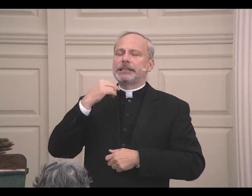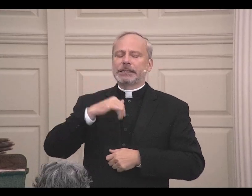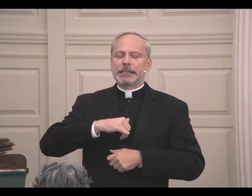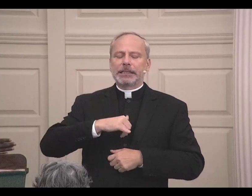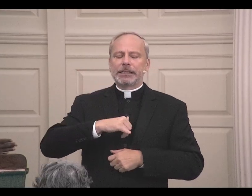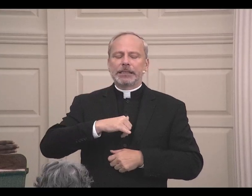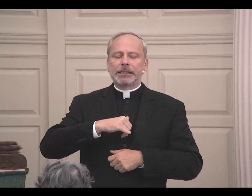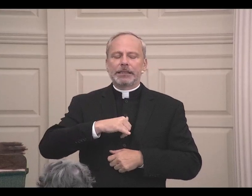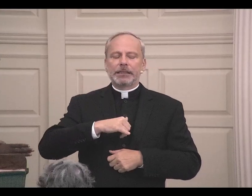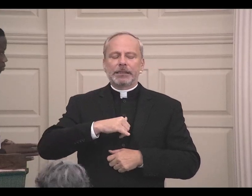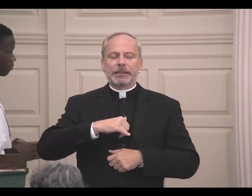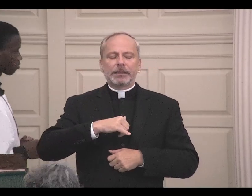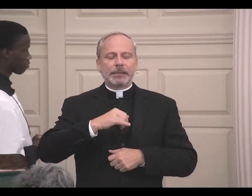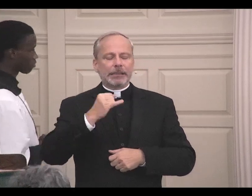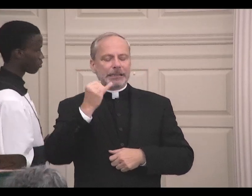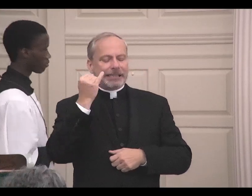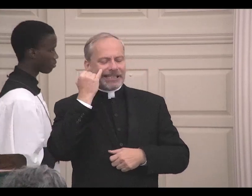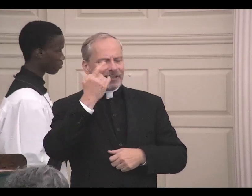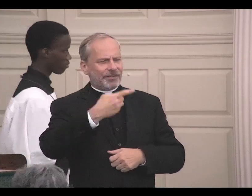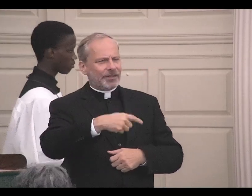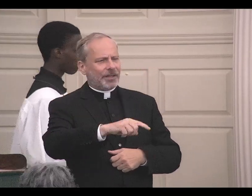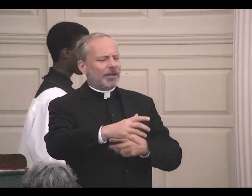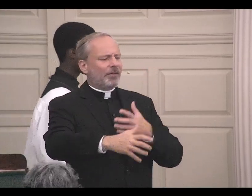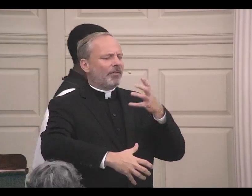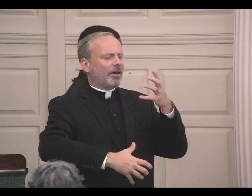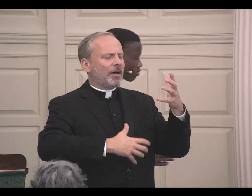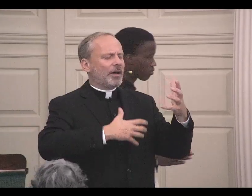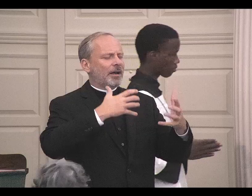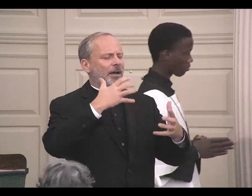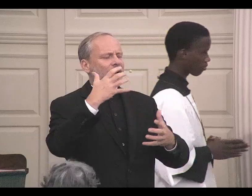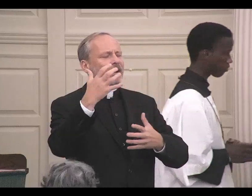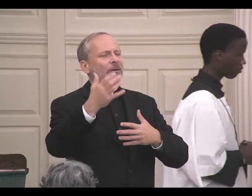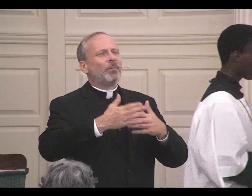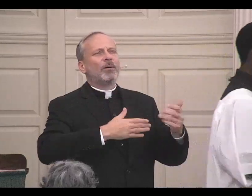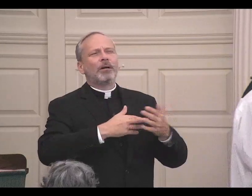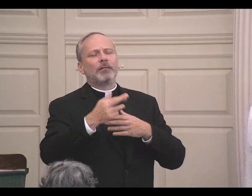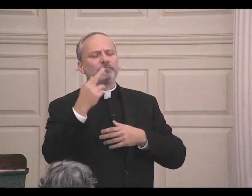Lord. Should they cry to me in any